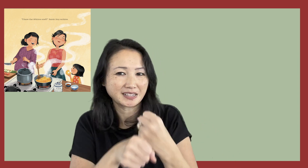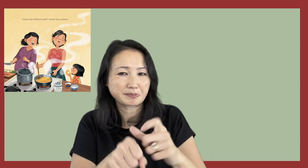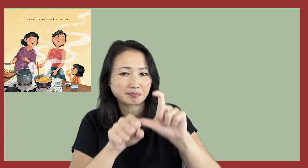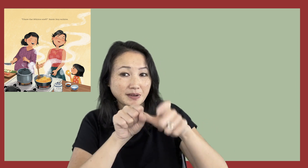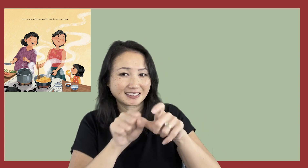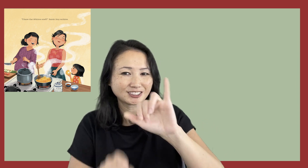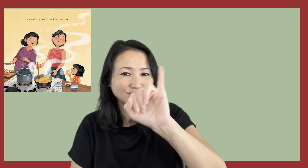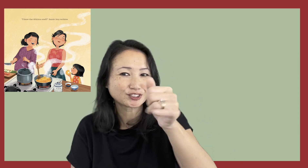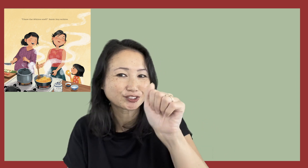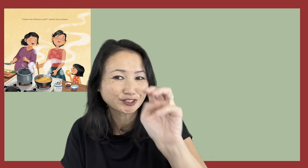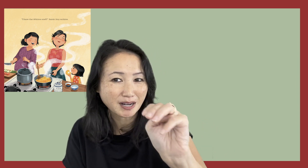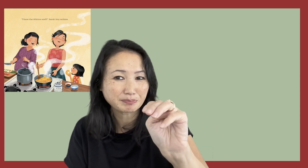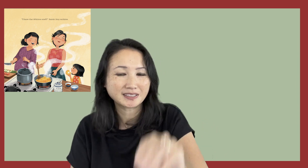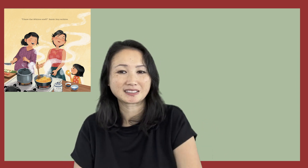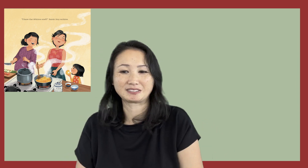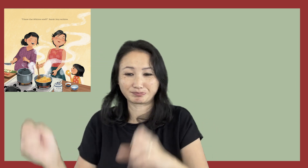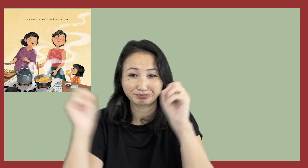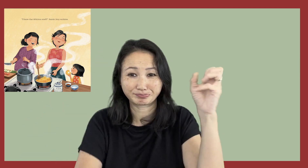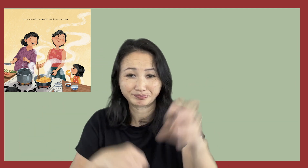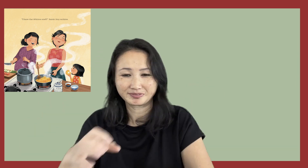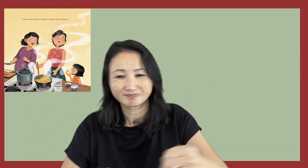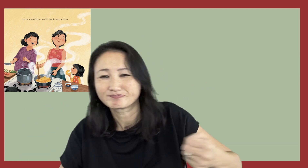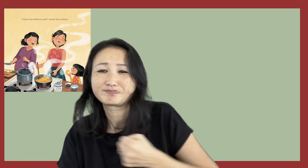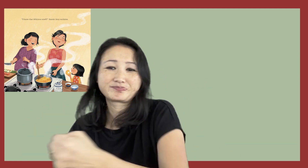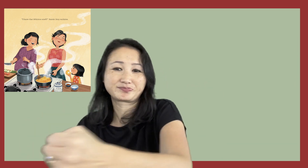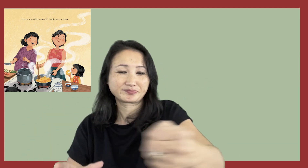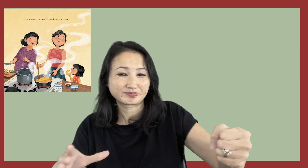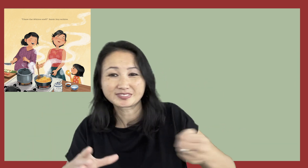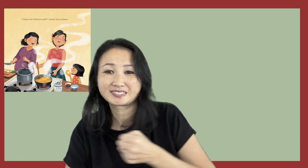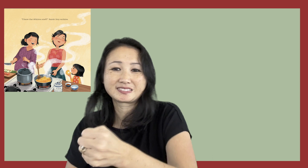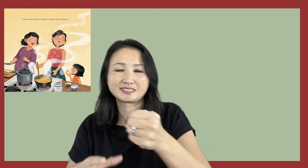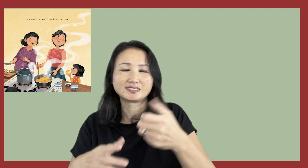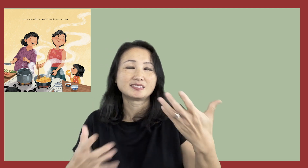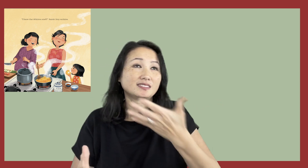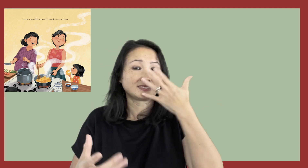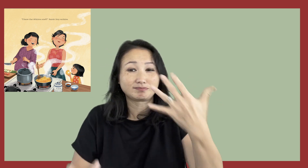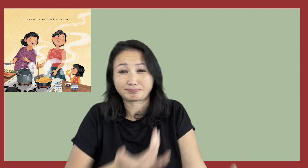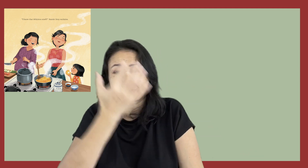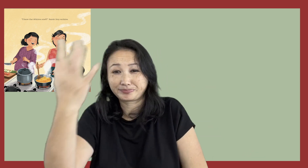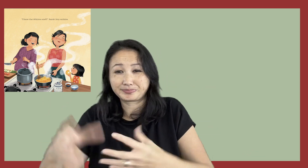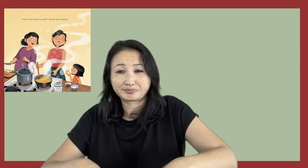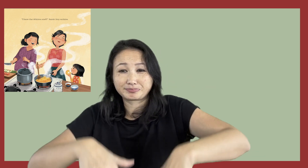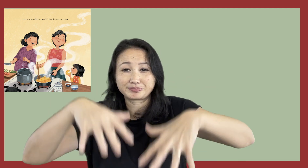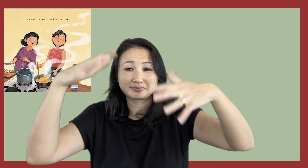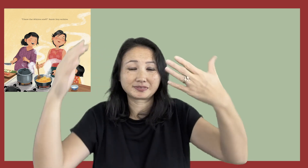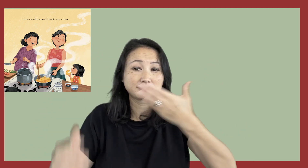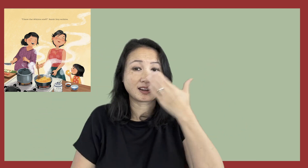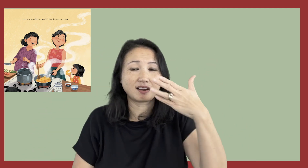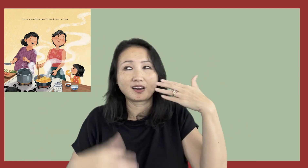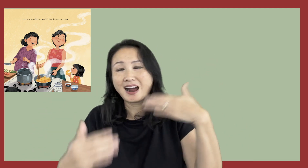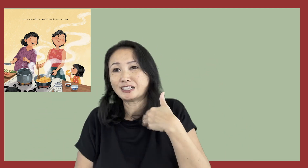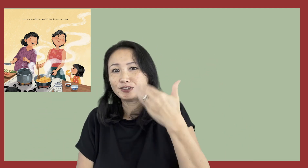I know that delicious smell, Auntie May exclaims as she smells the